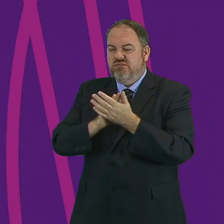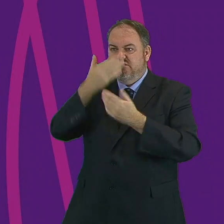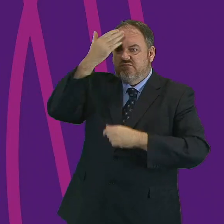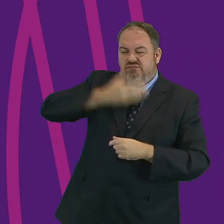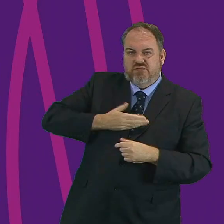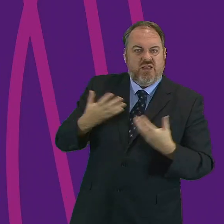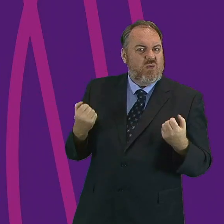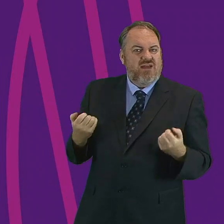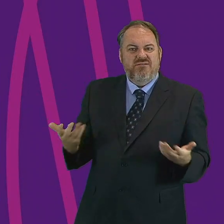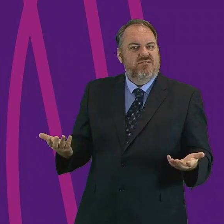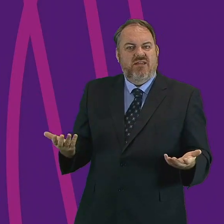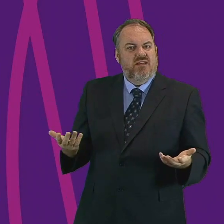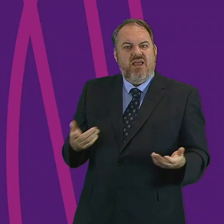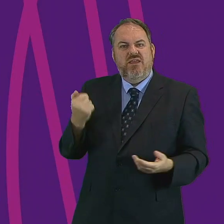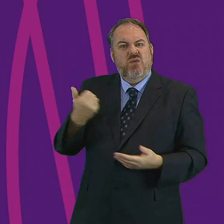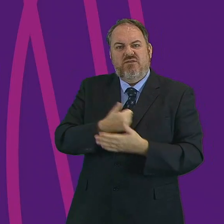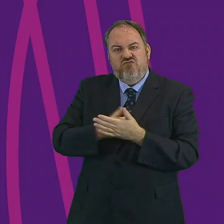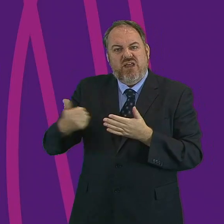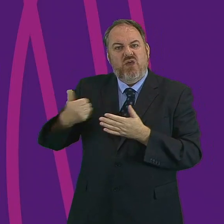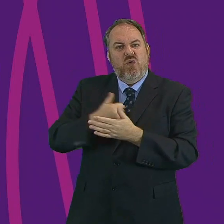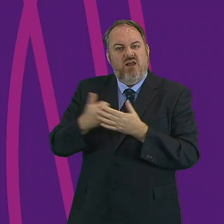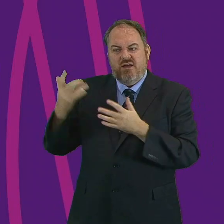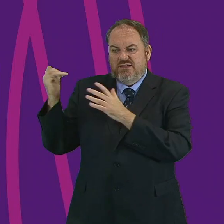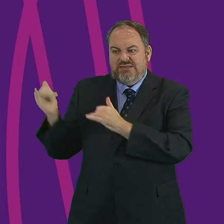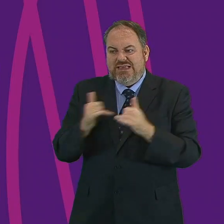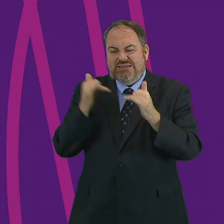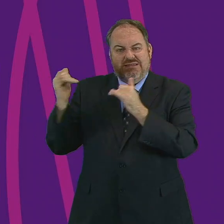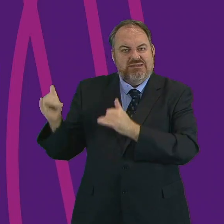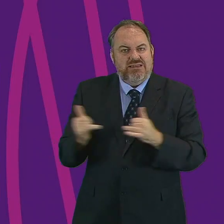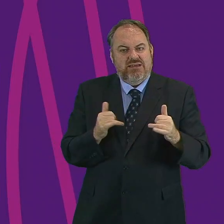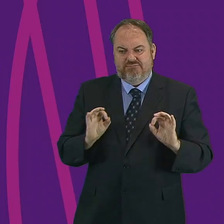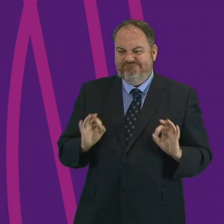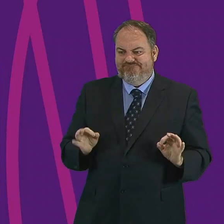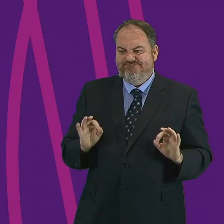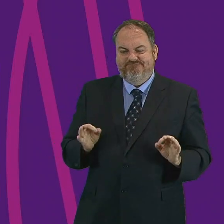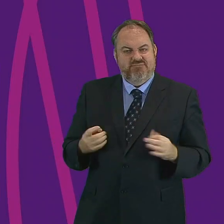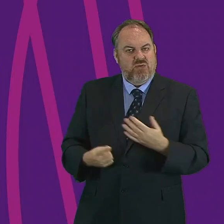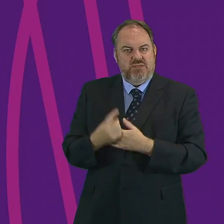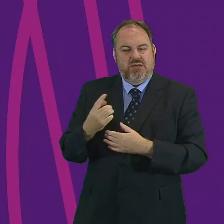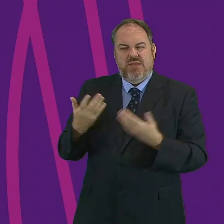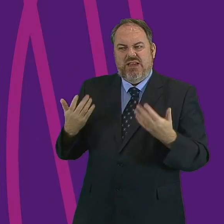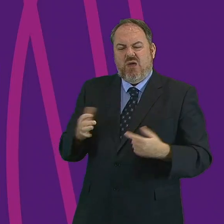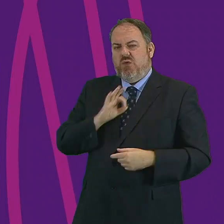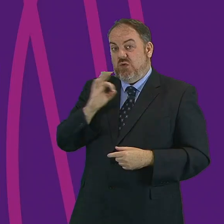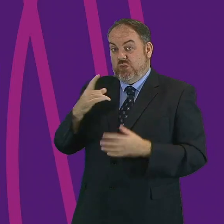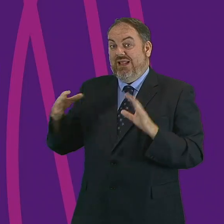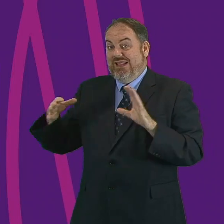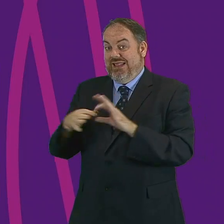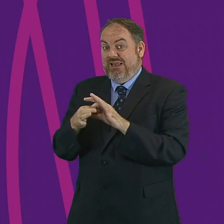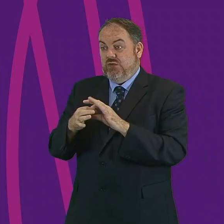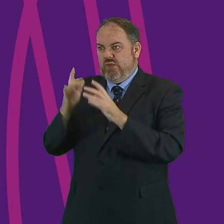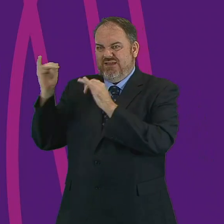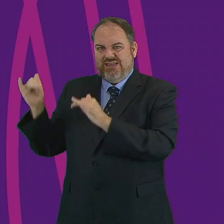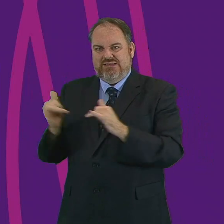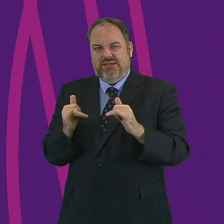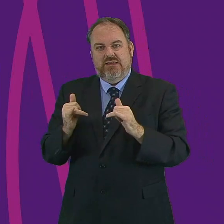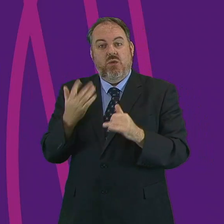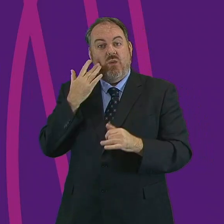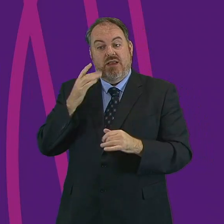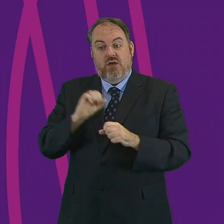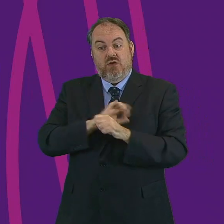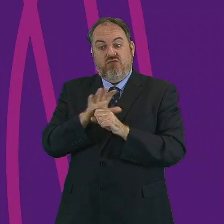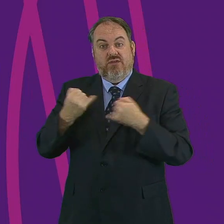have regular and routine access to testing. And let me turn to testing. Since the start of the pandemic, the Scottish